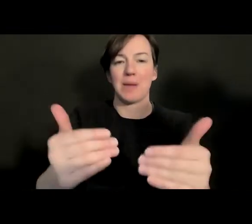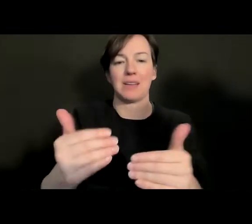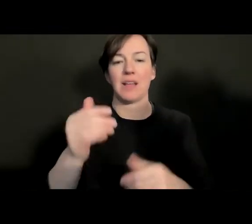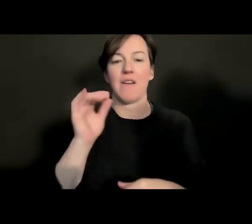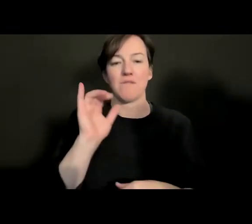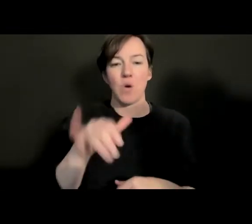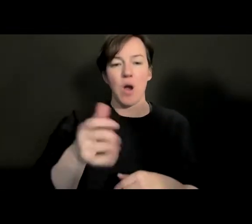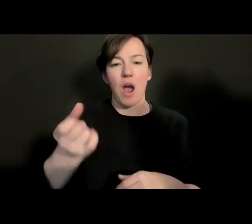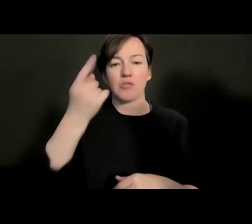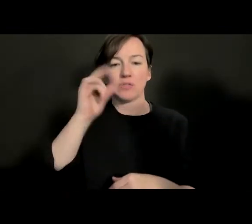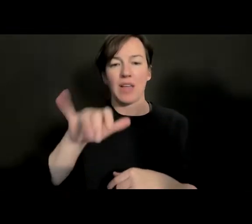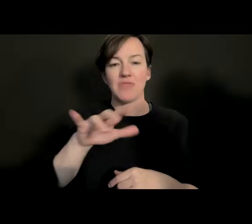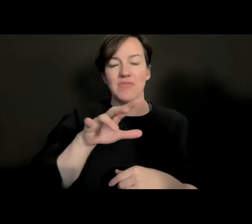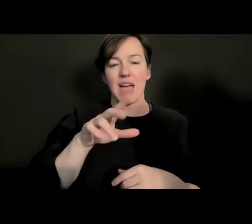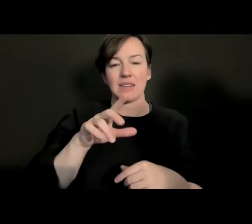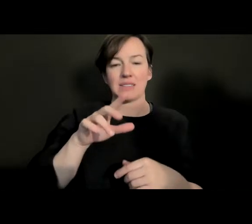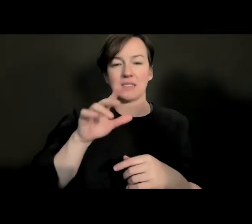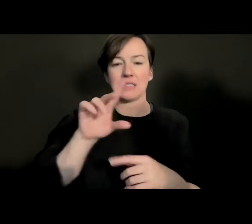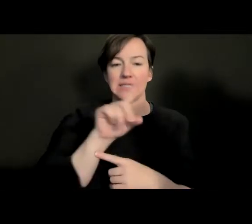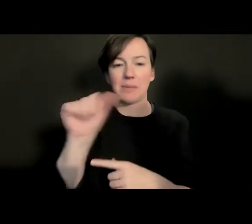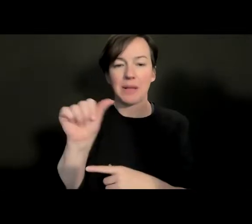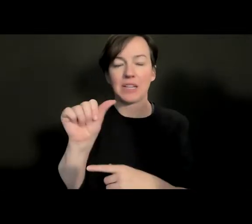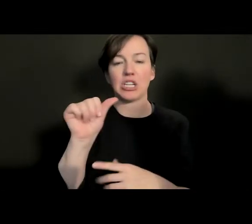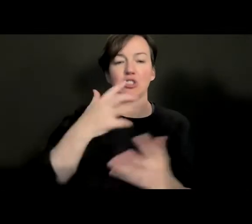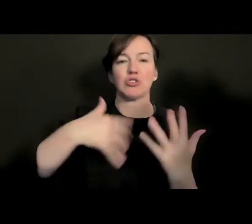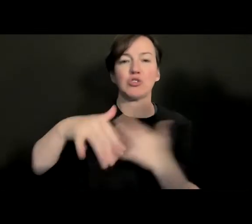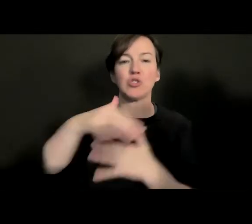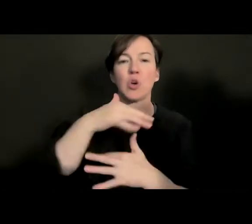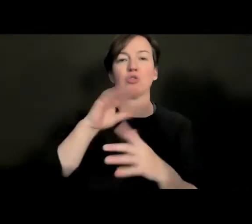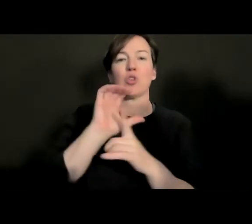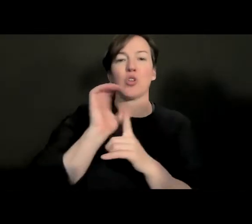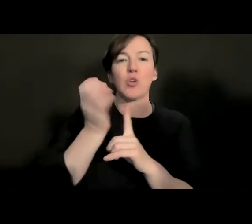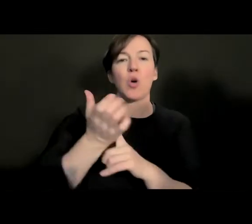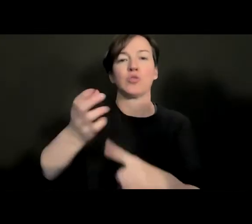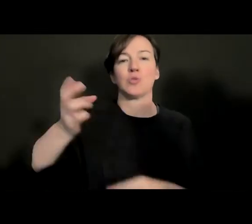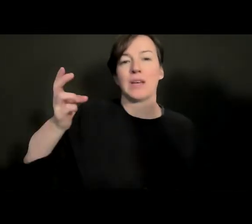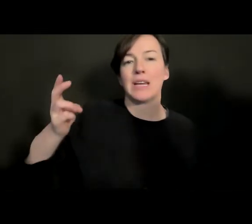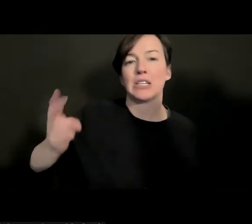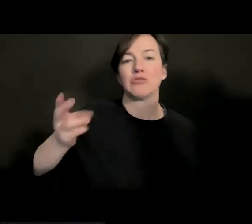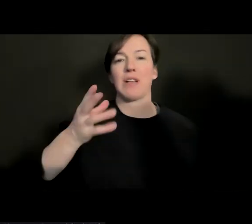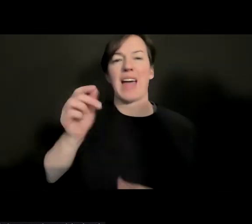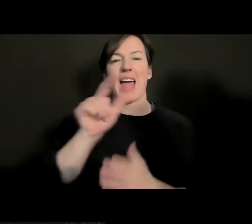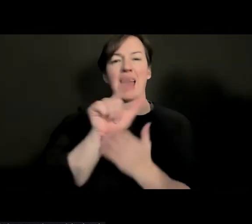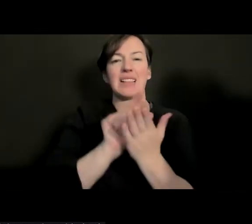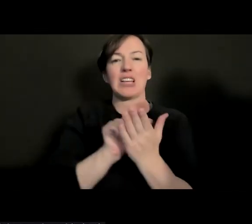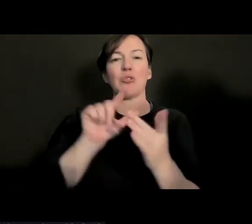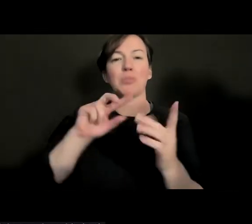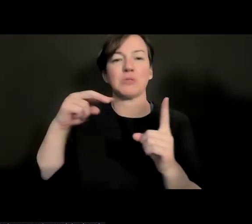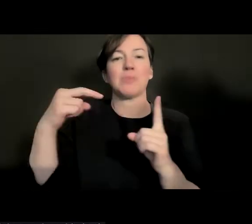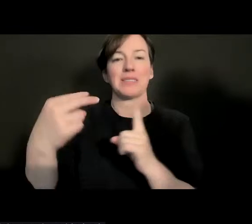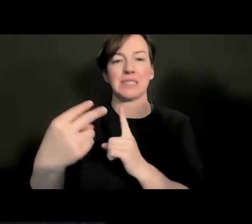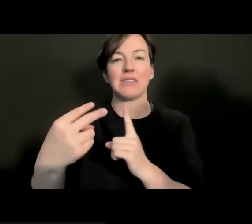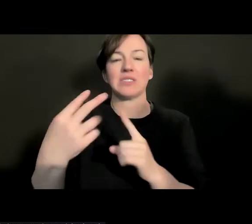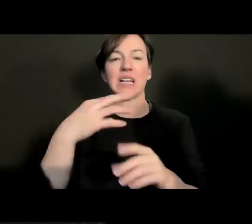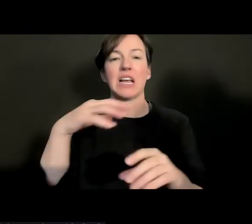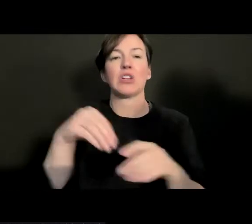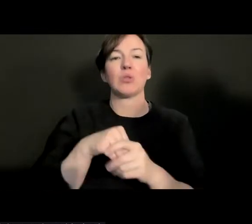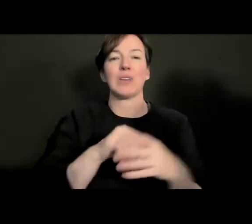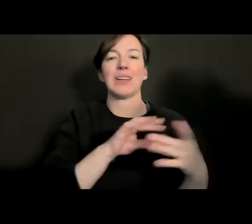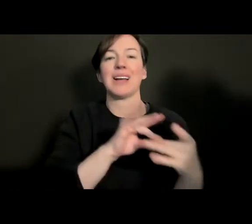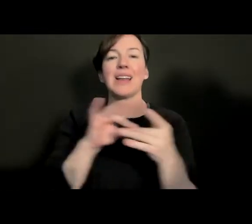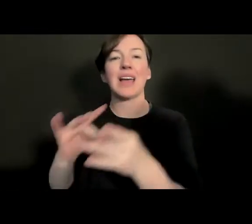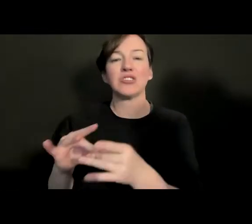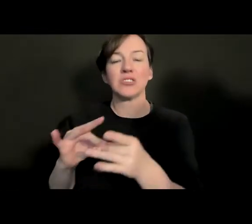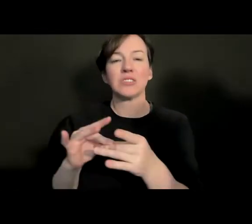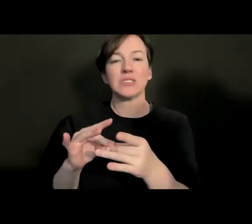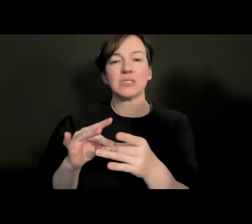by incorporating social, cultural, historical, and legal perspectives, including the connections